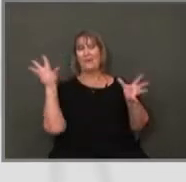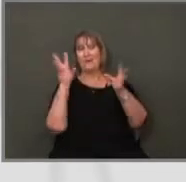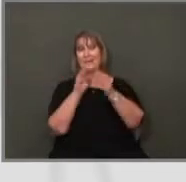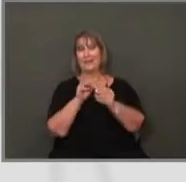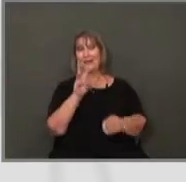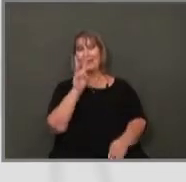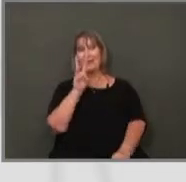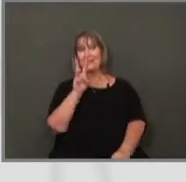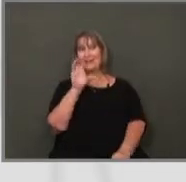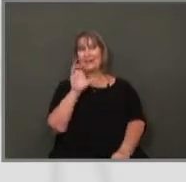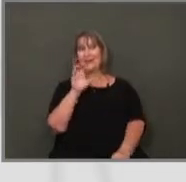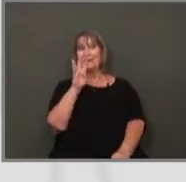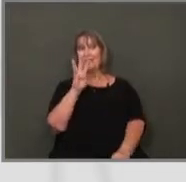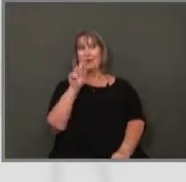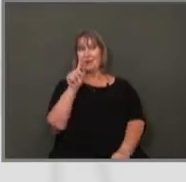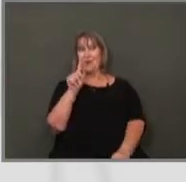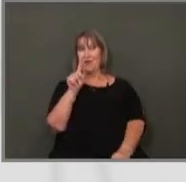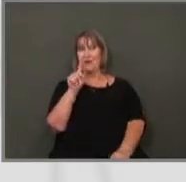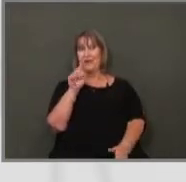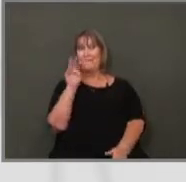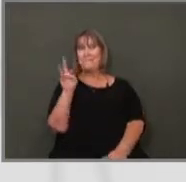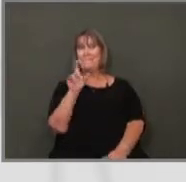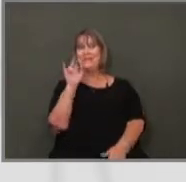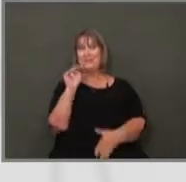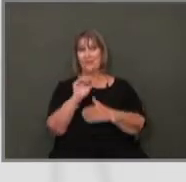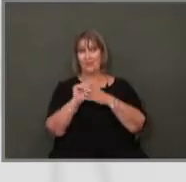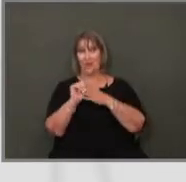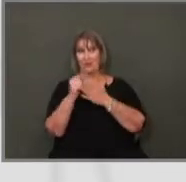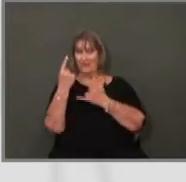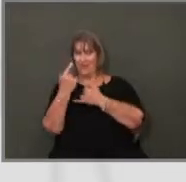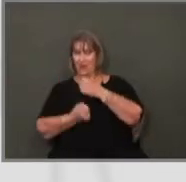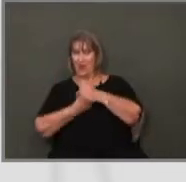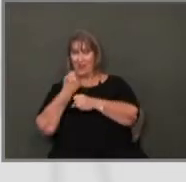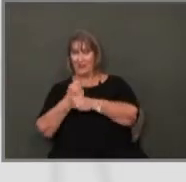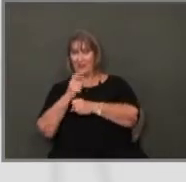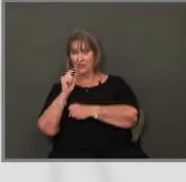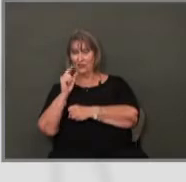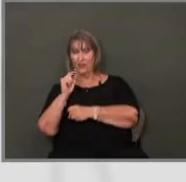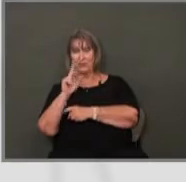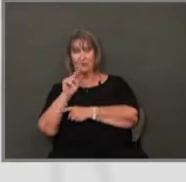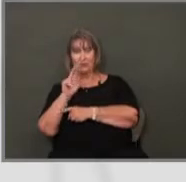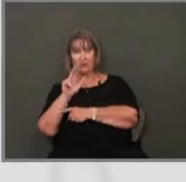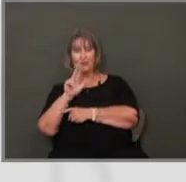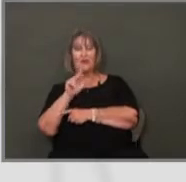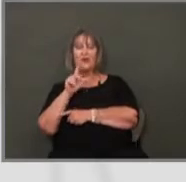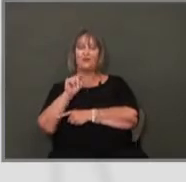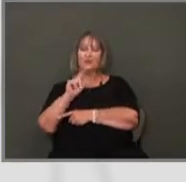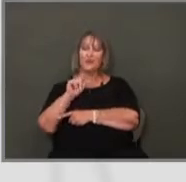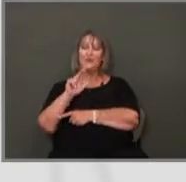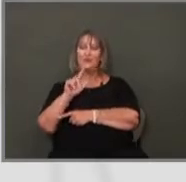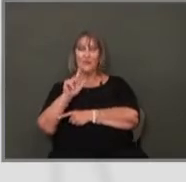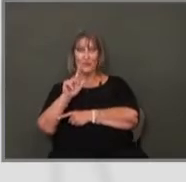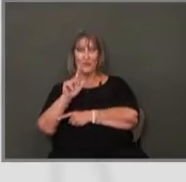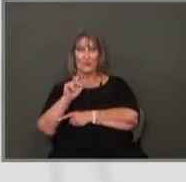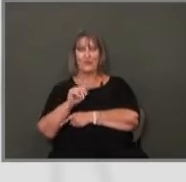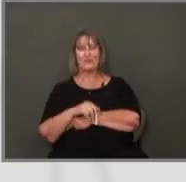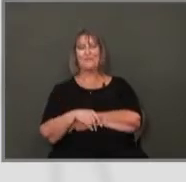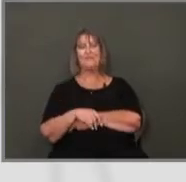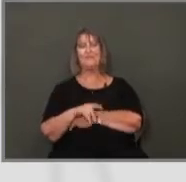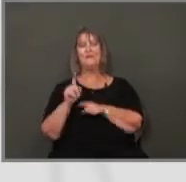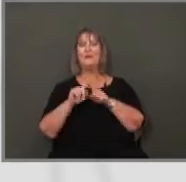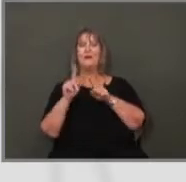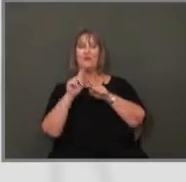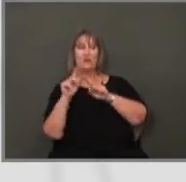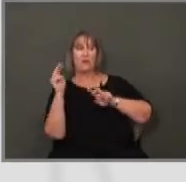on this slide, and that's just for FY23. But what we give the council, and what you can look at online or back here with the